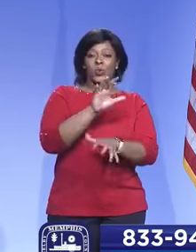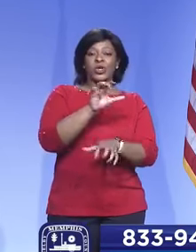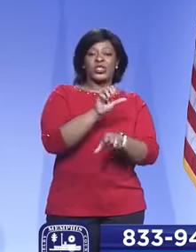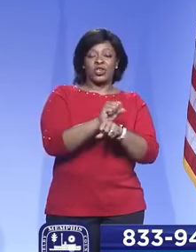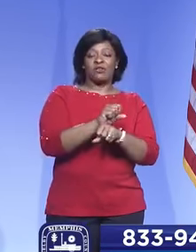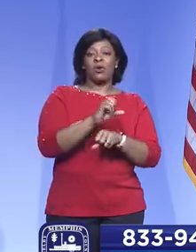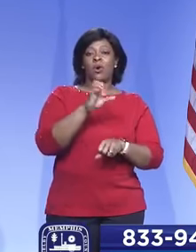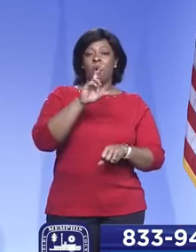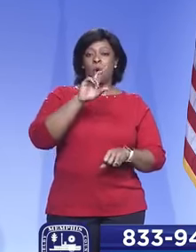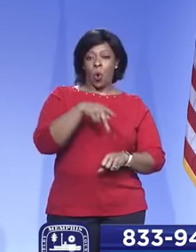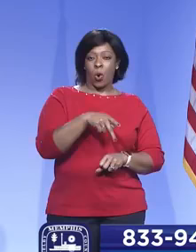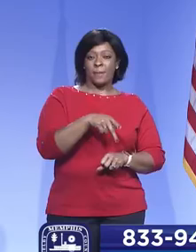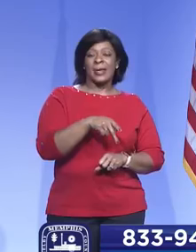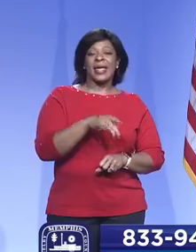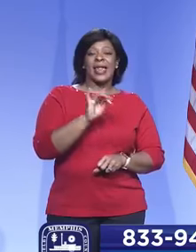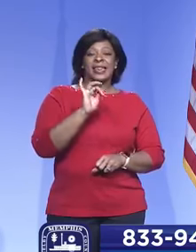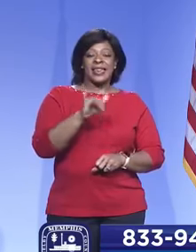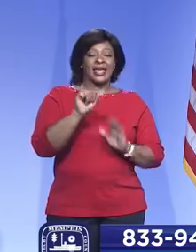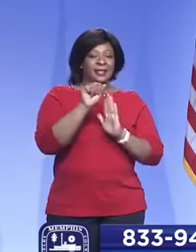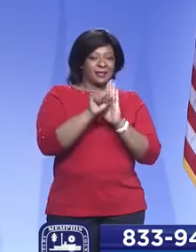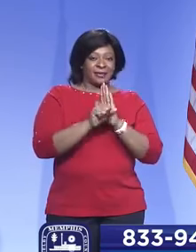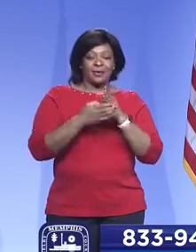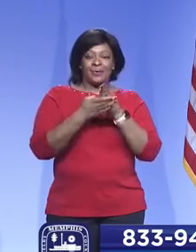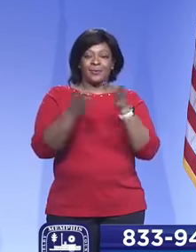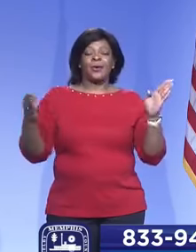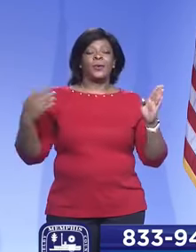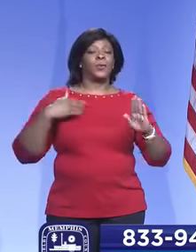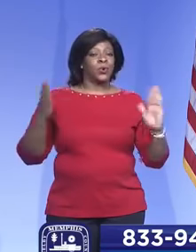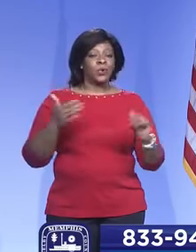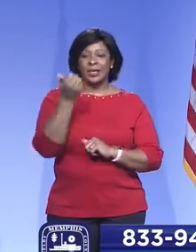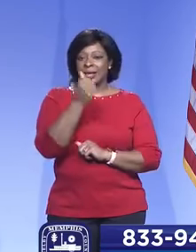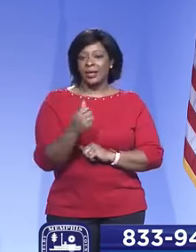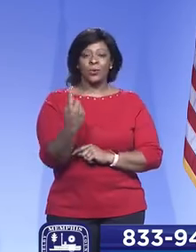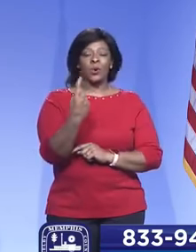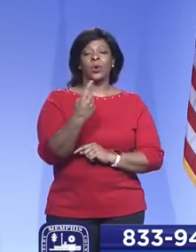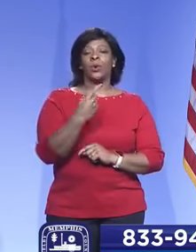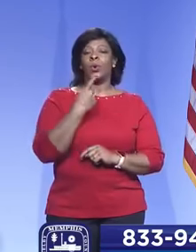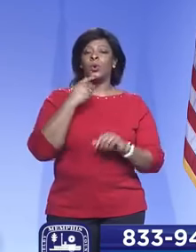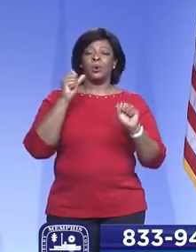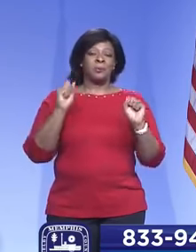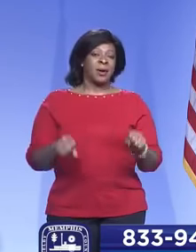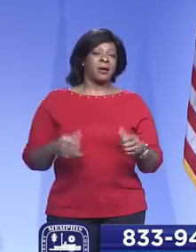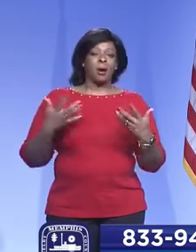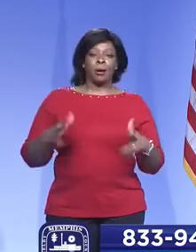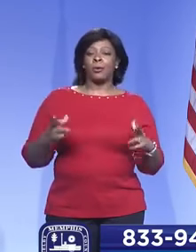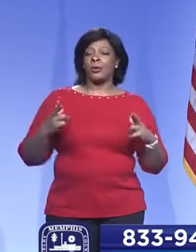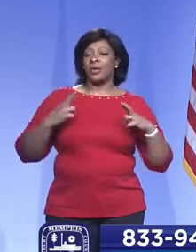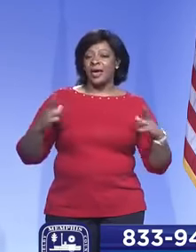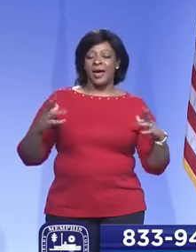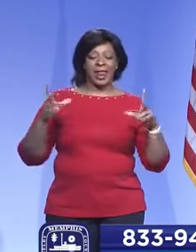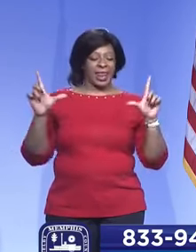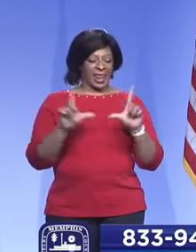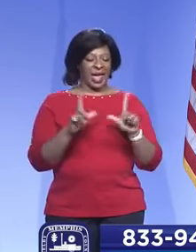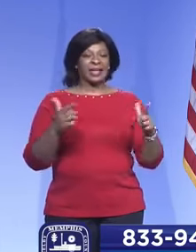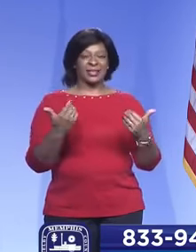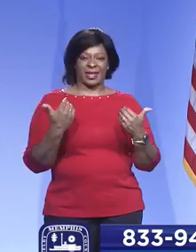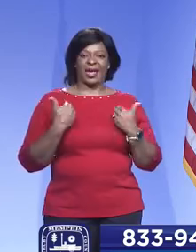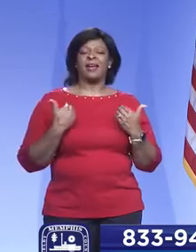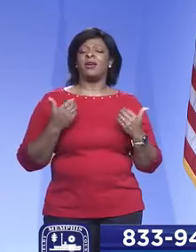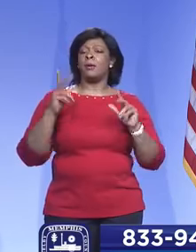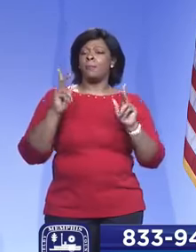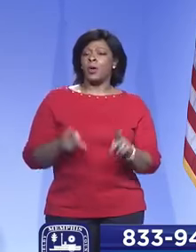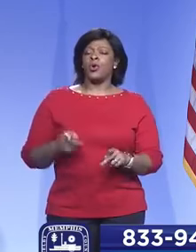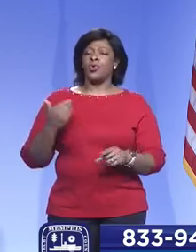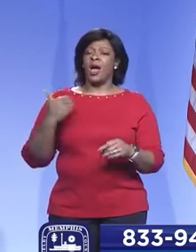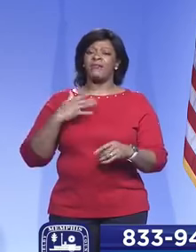corps, and that's statewide. We encourage anybody, that could be someone who's retired and licensed, somebody who